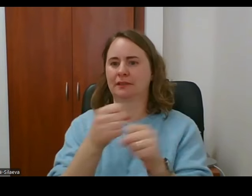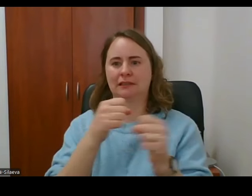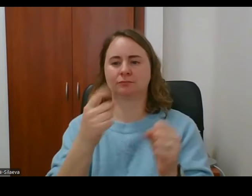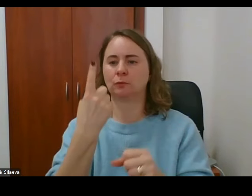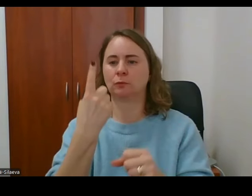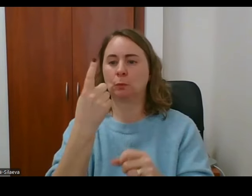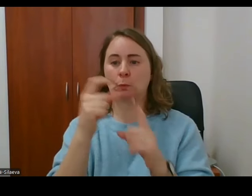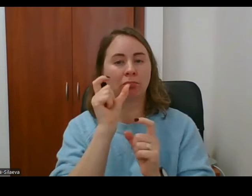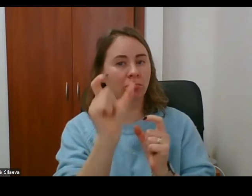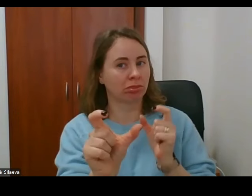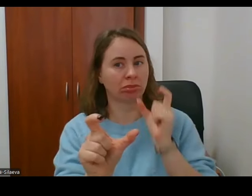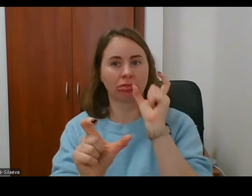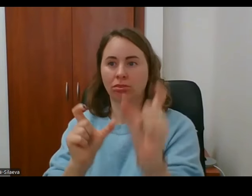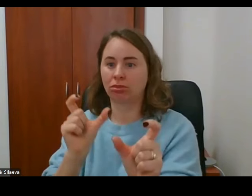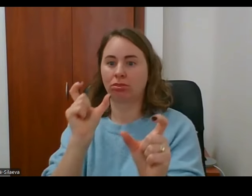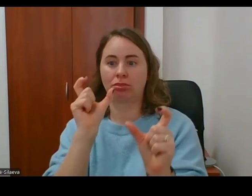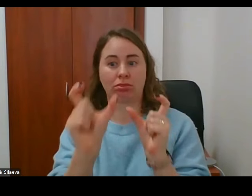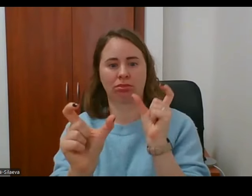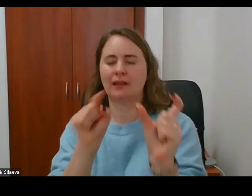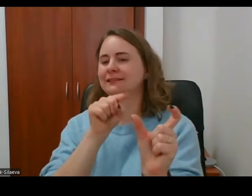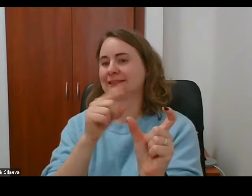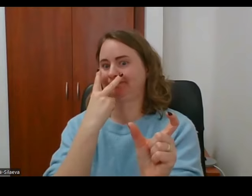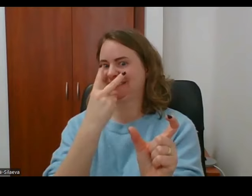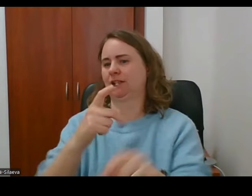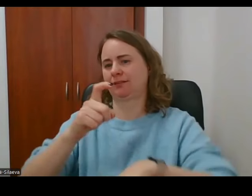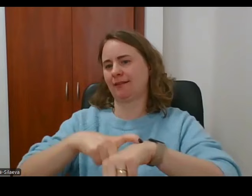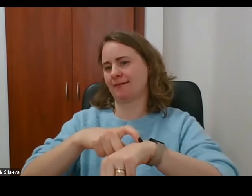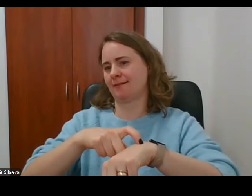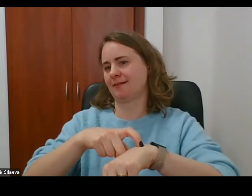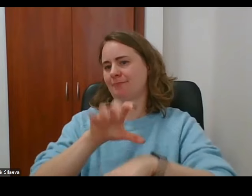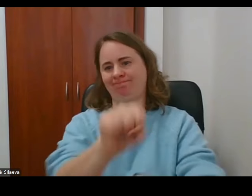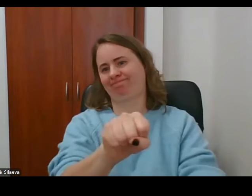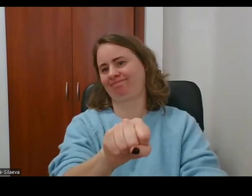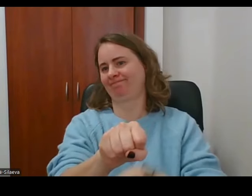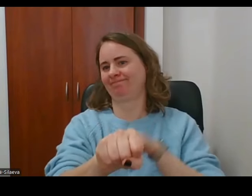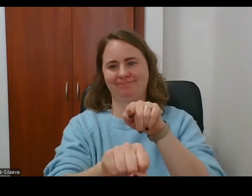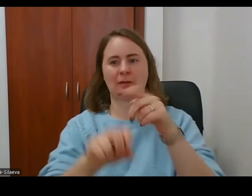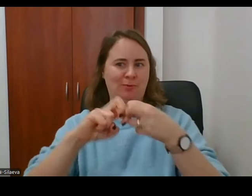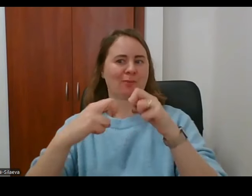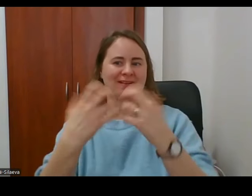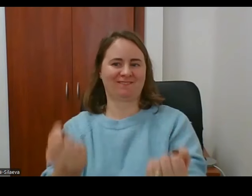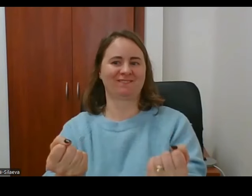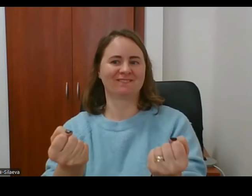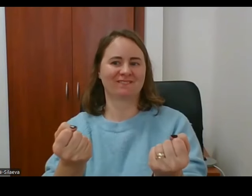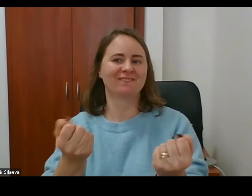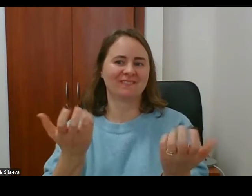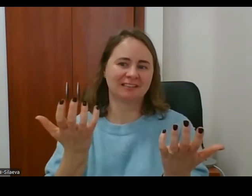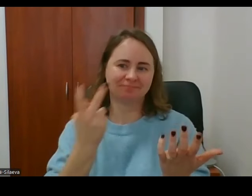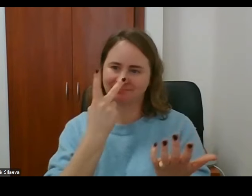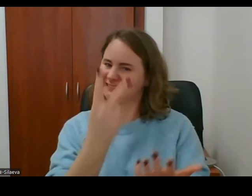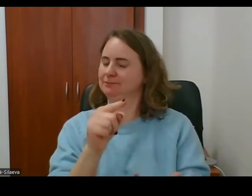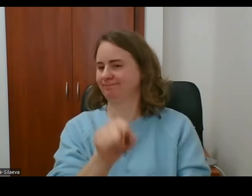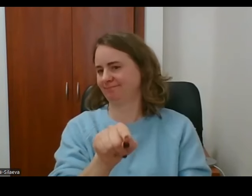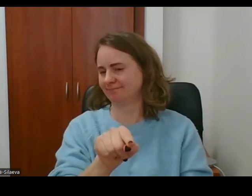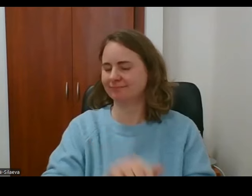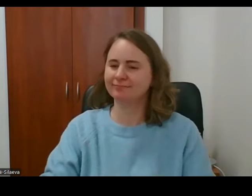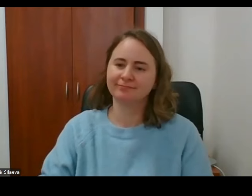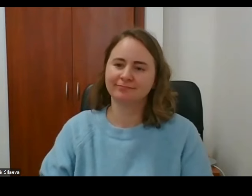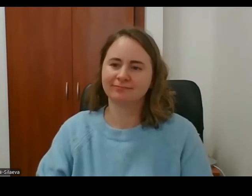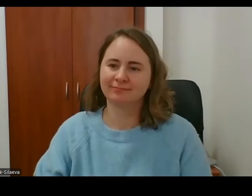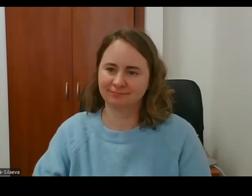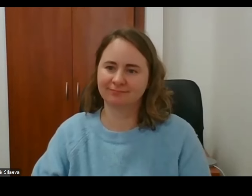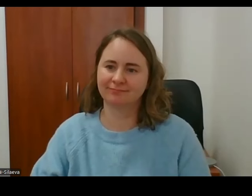And when you see children cannot communicate or they communicate word by word, but you see that you need to